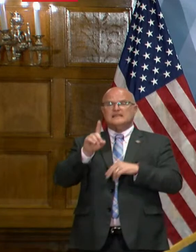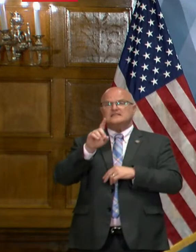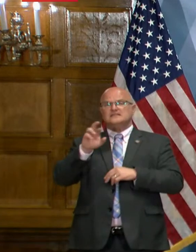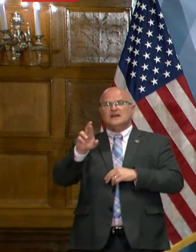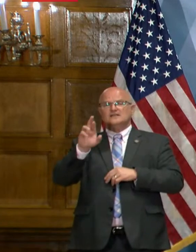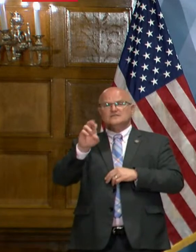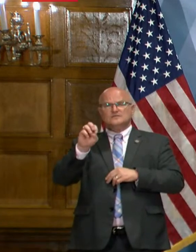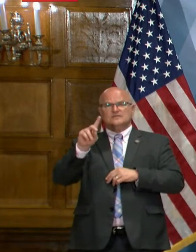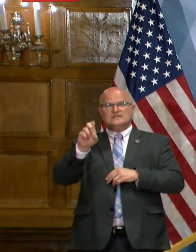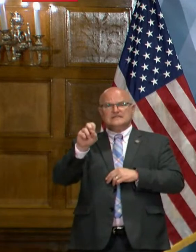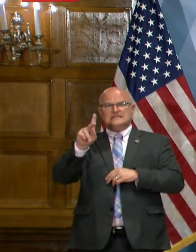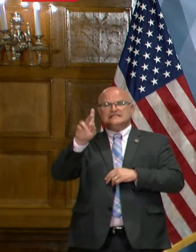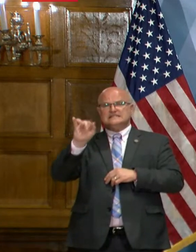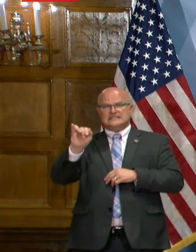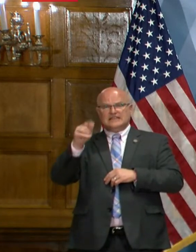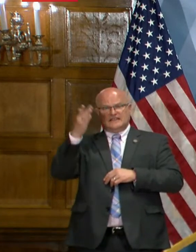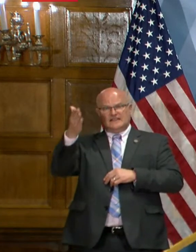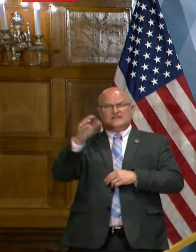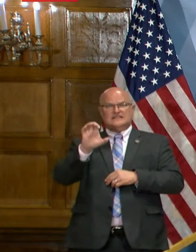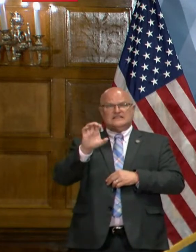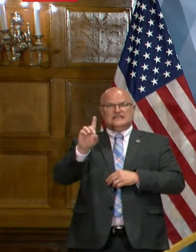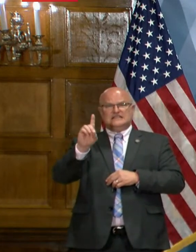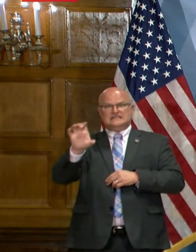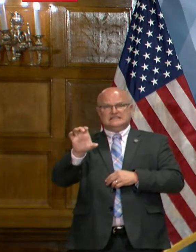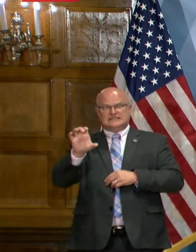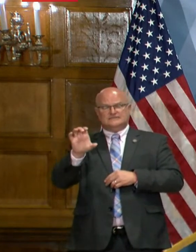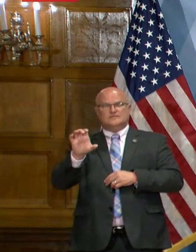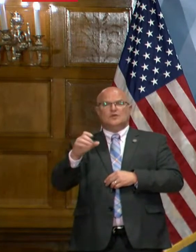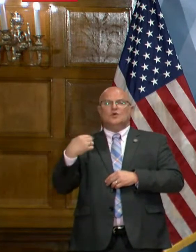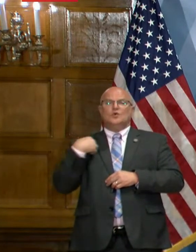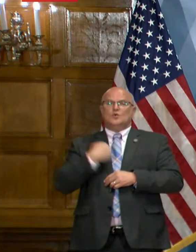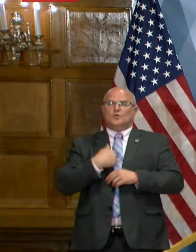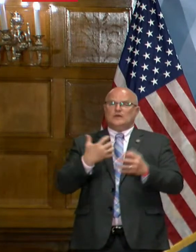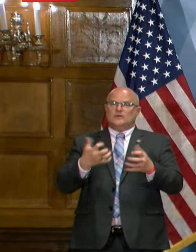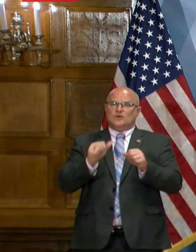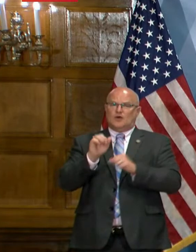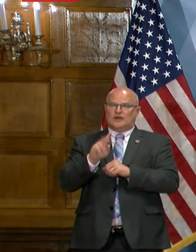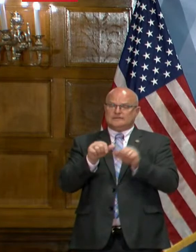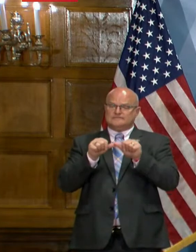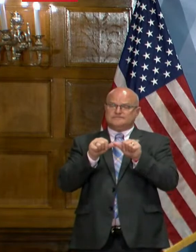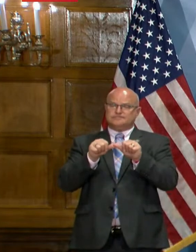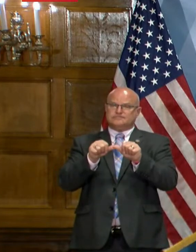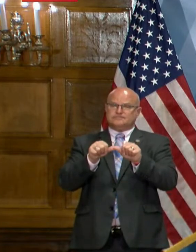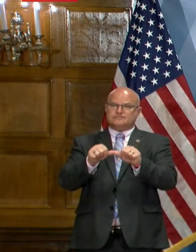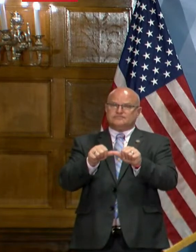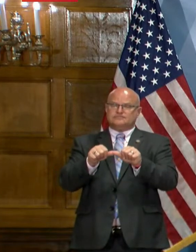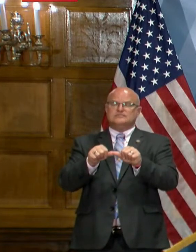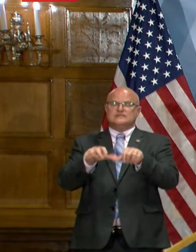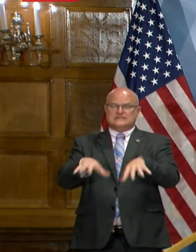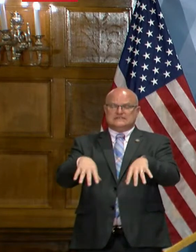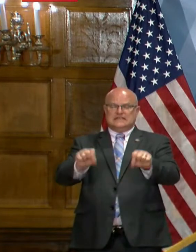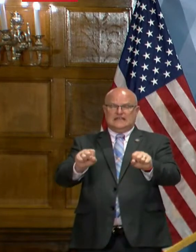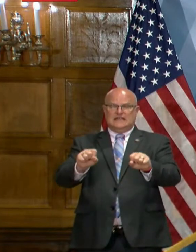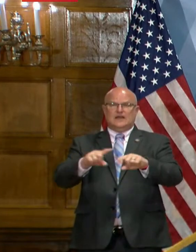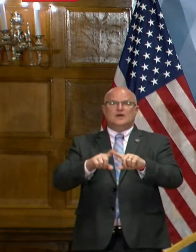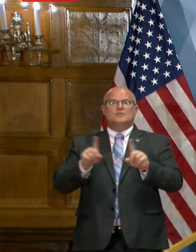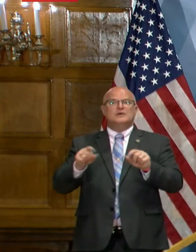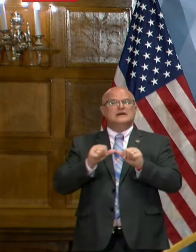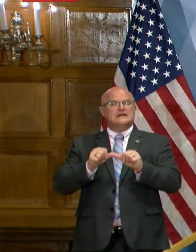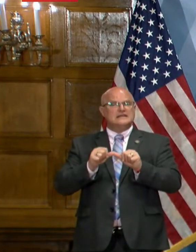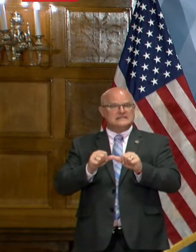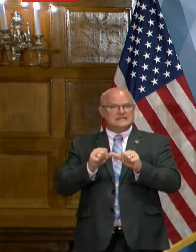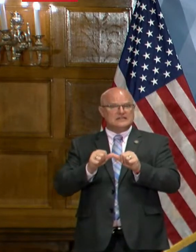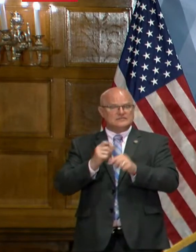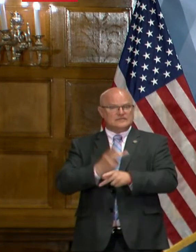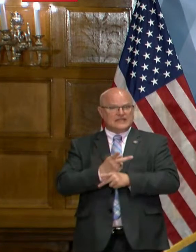of the CDC. And so we want to make sure we stay in the right direction by taking these steps, but